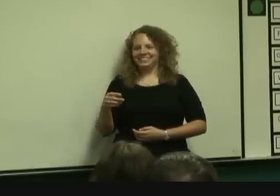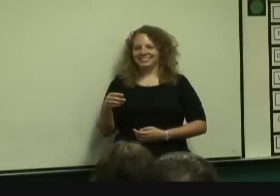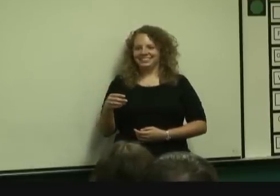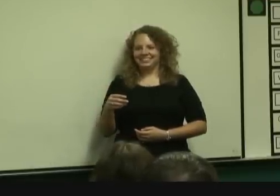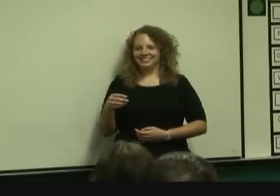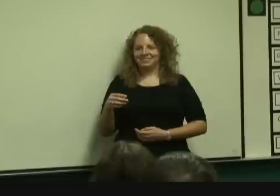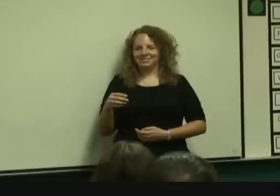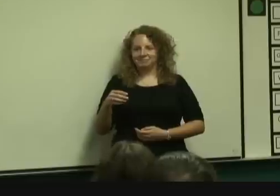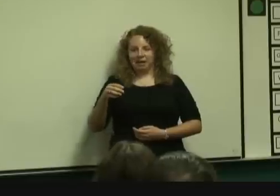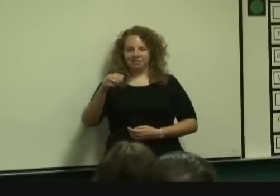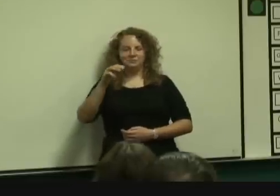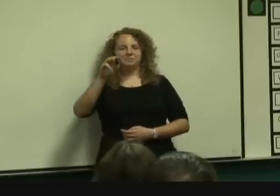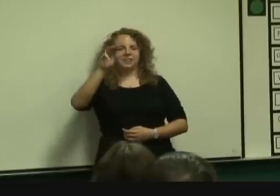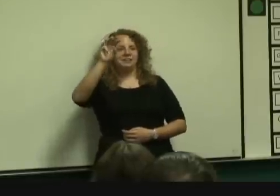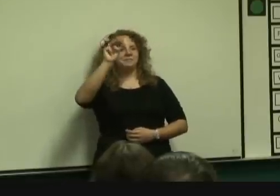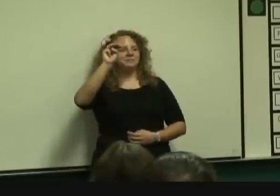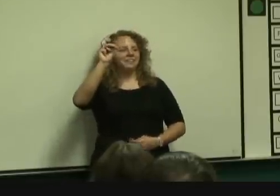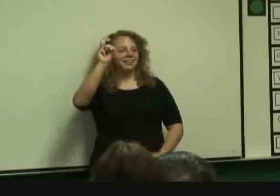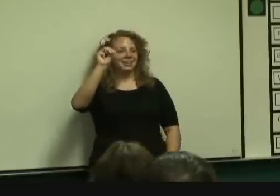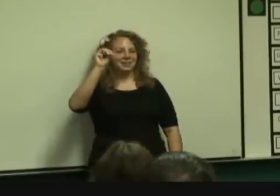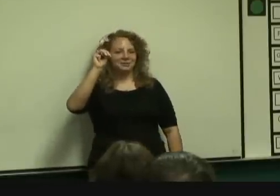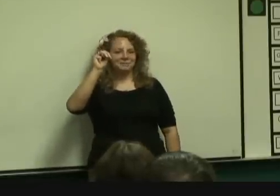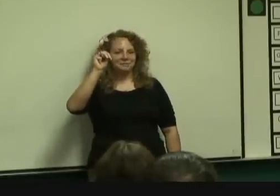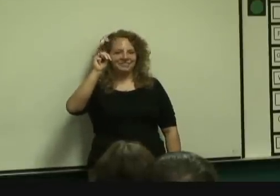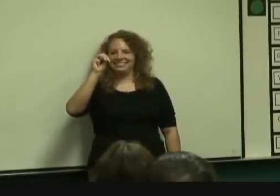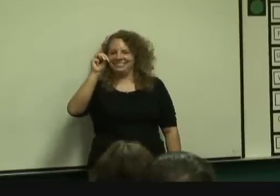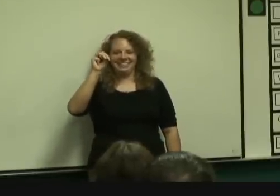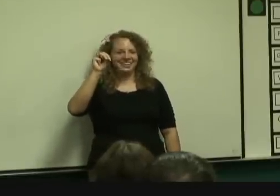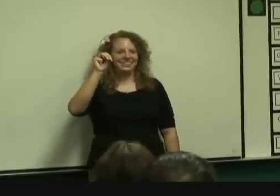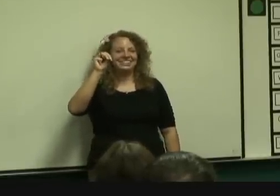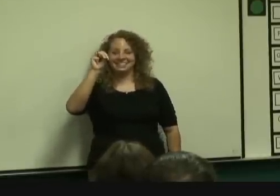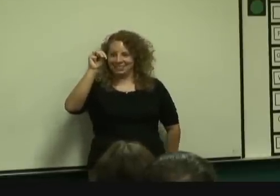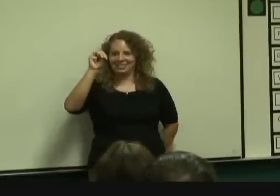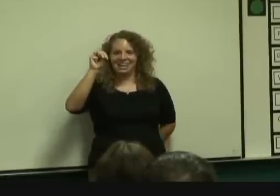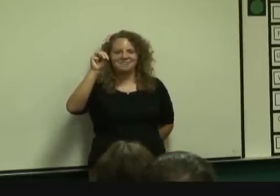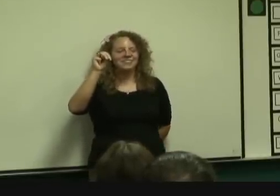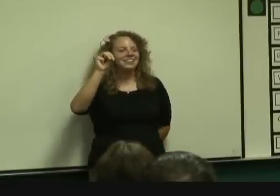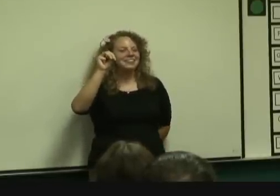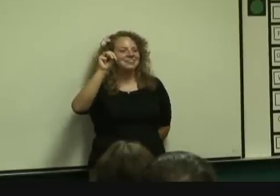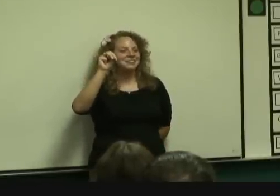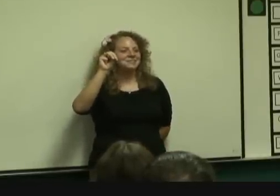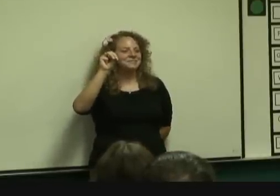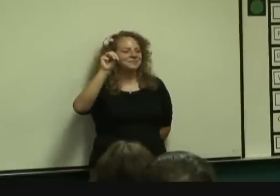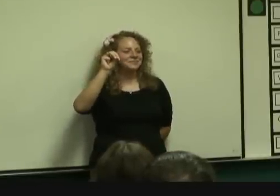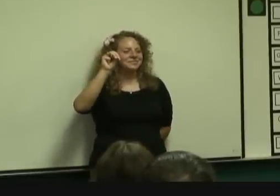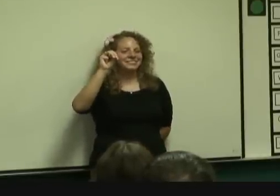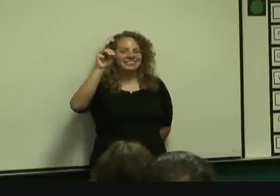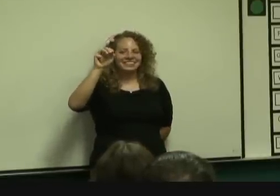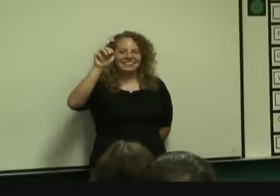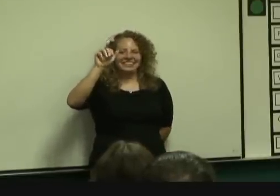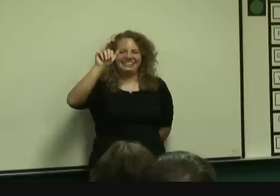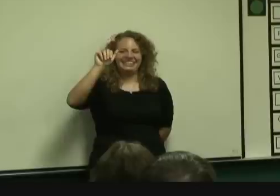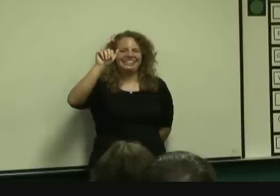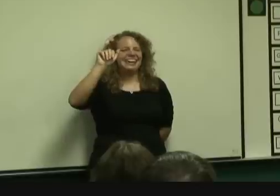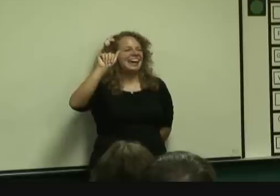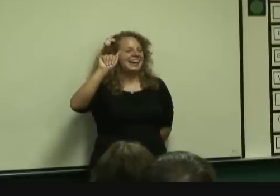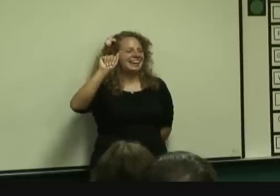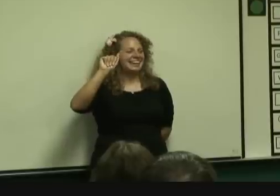Sheila. Matthew. Okay. M. That works. Good name. Your name is M. Matthew? A.